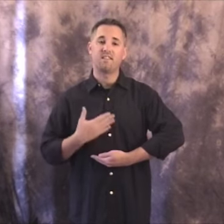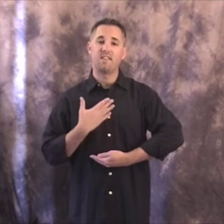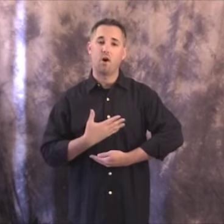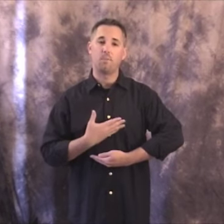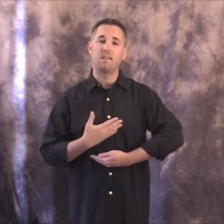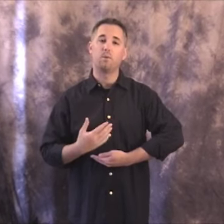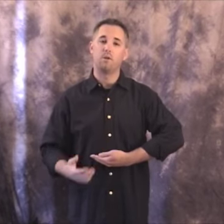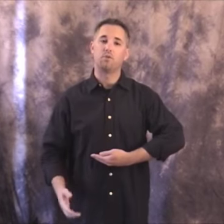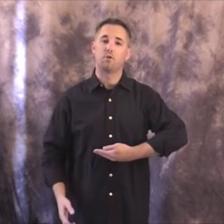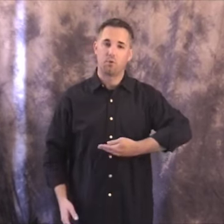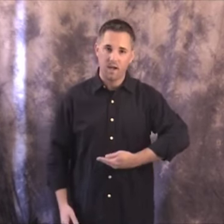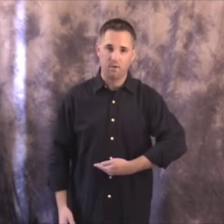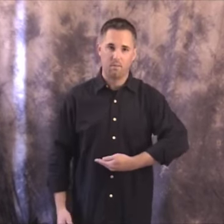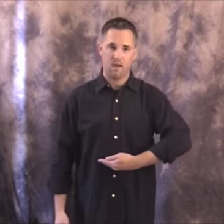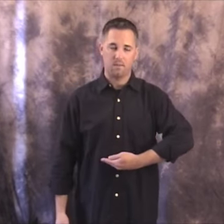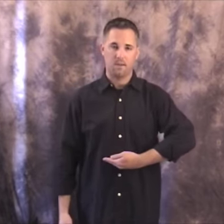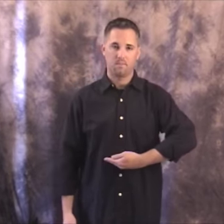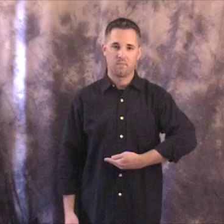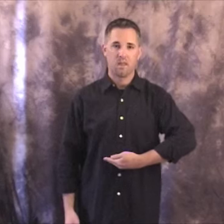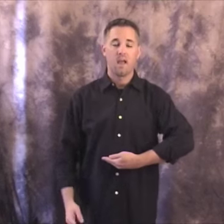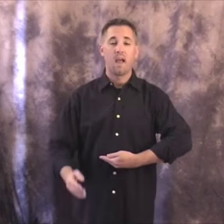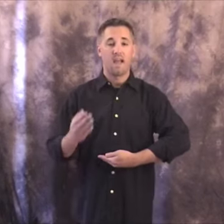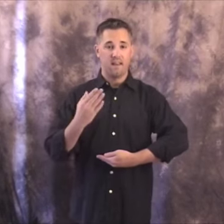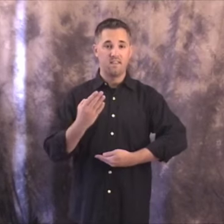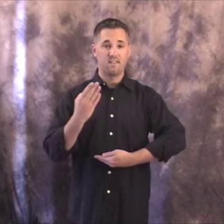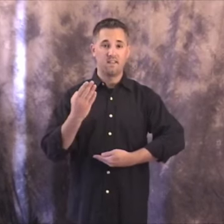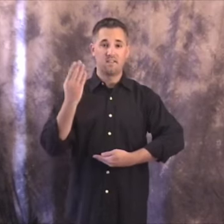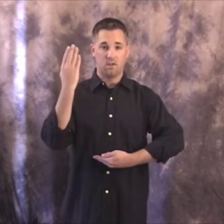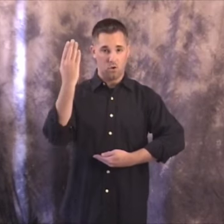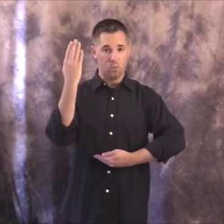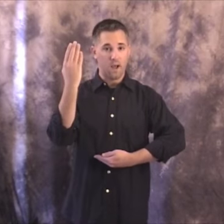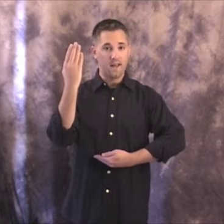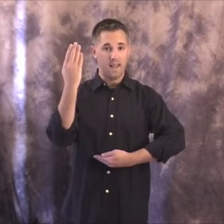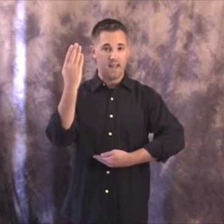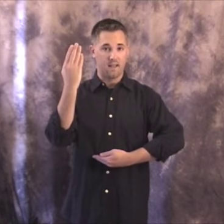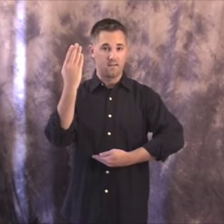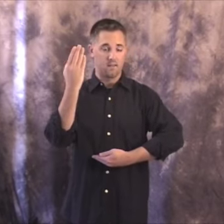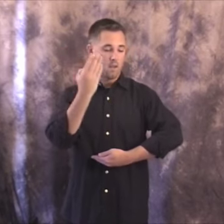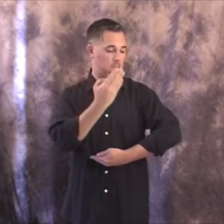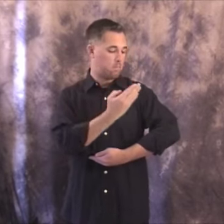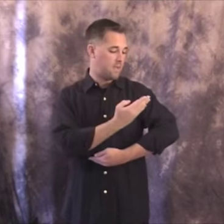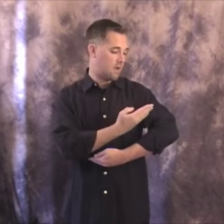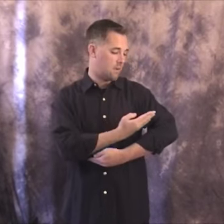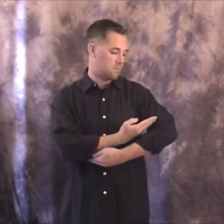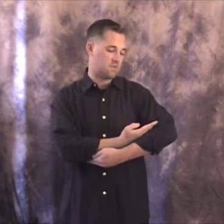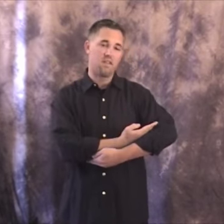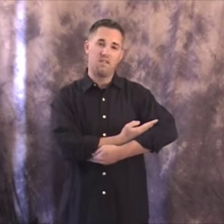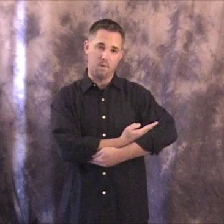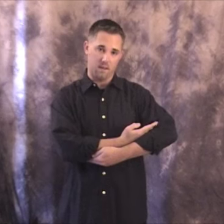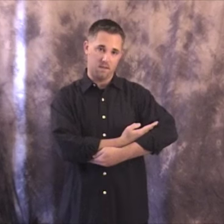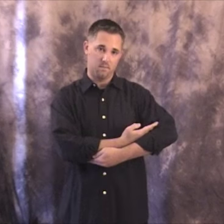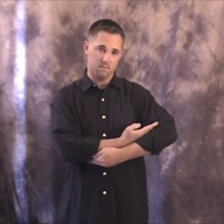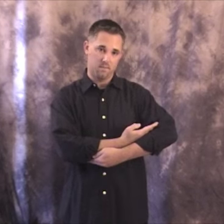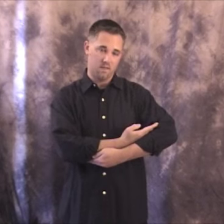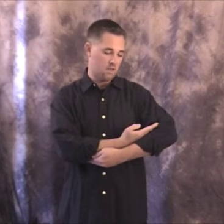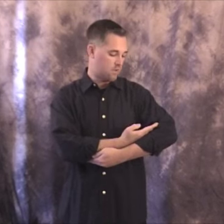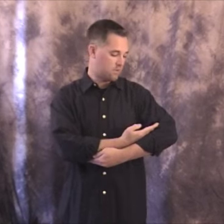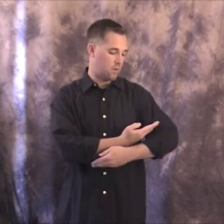the arm that you would use to cradle the baby. And in this instant, your right hand becomes the baby. So it will